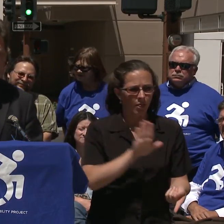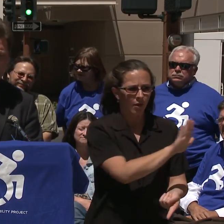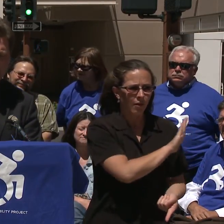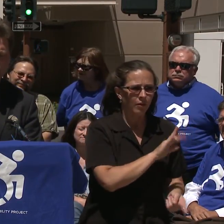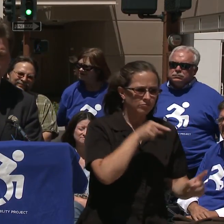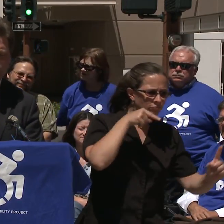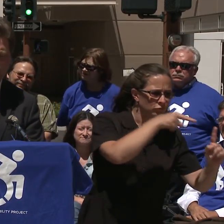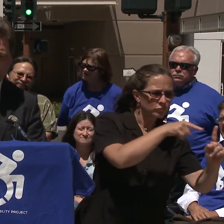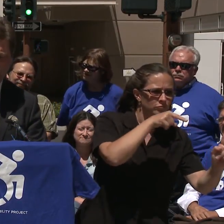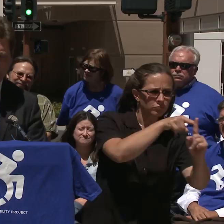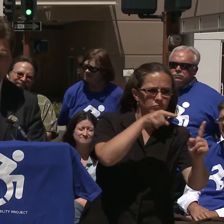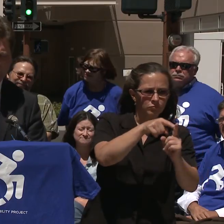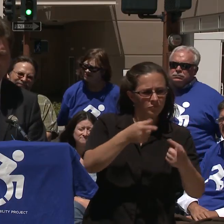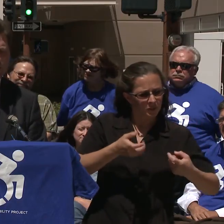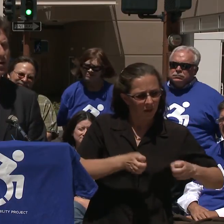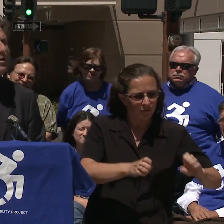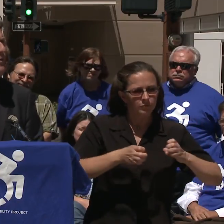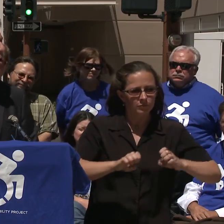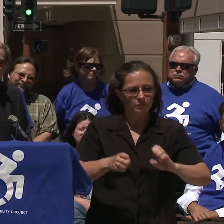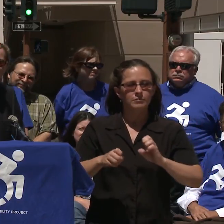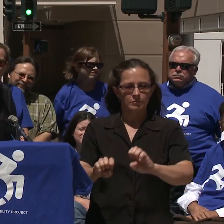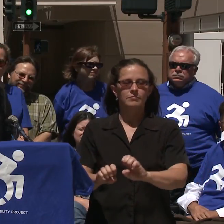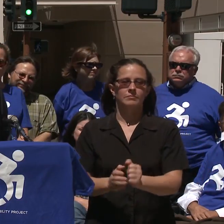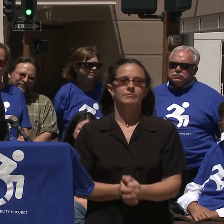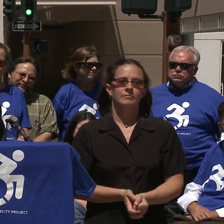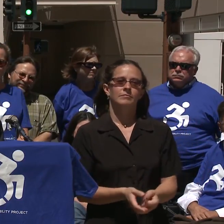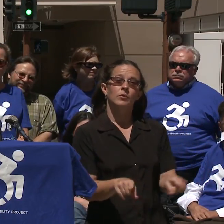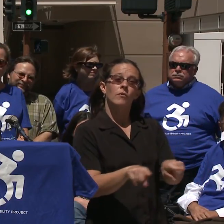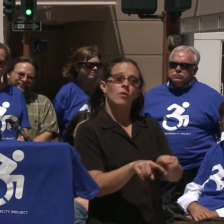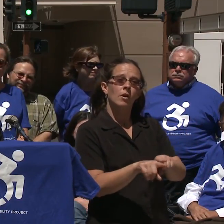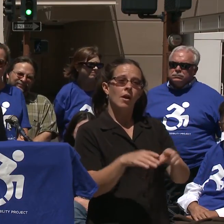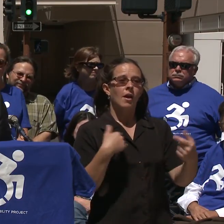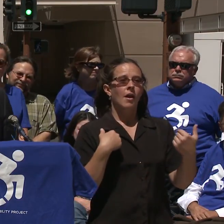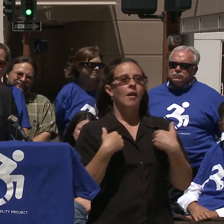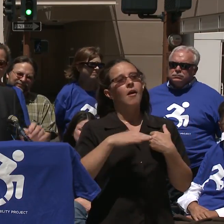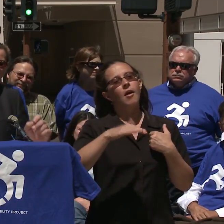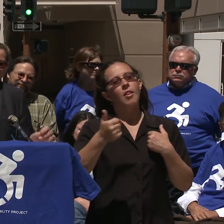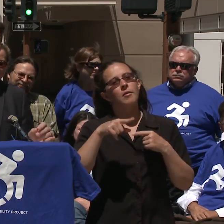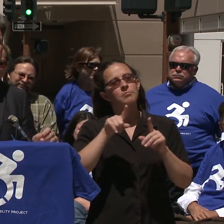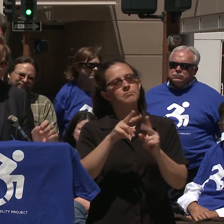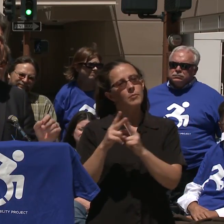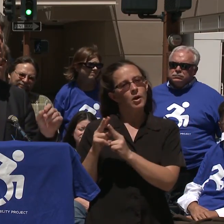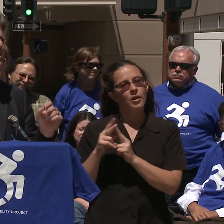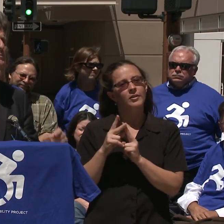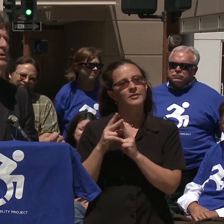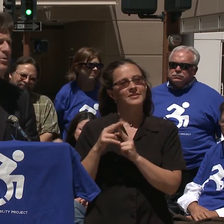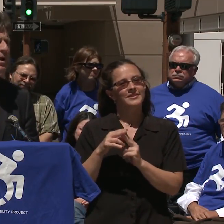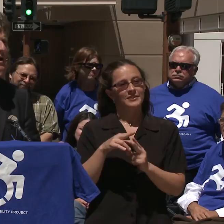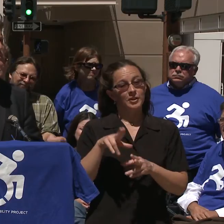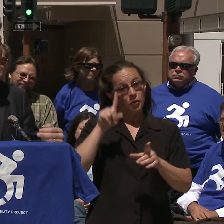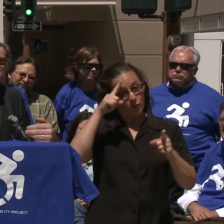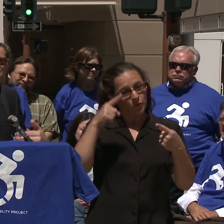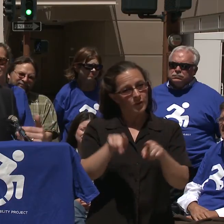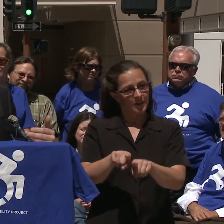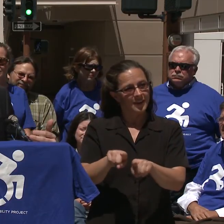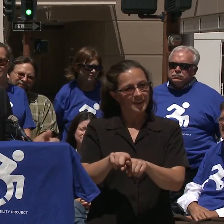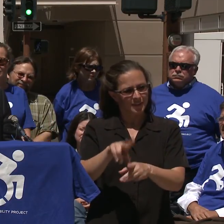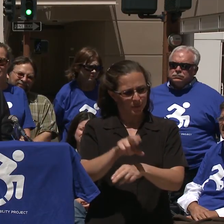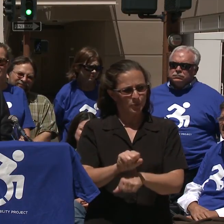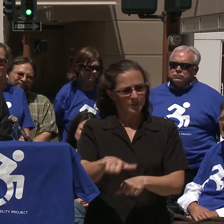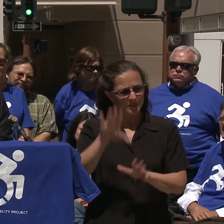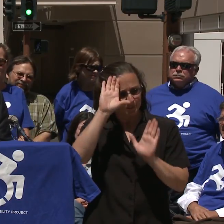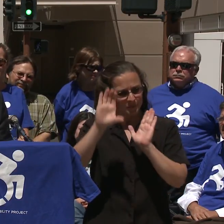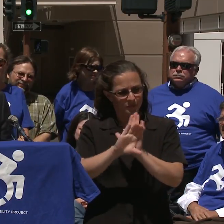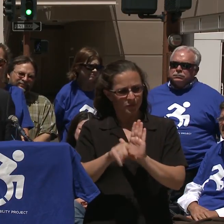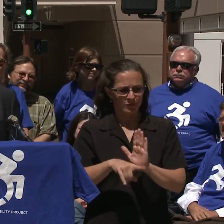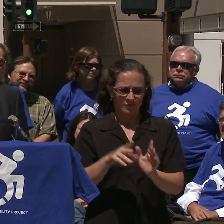And we have many other community partners who have already agreed to use this icon. This icon shouldn't just be utilized by the City of Phoenix or